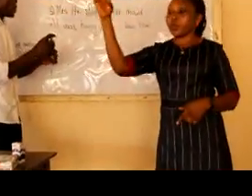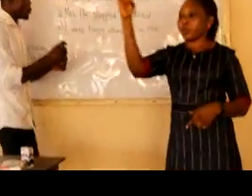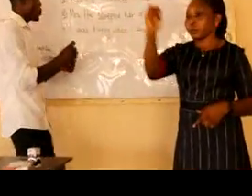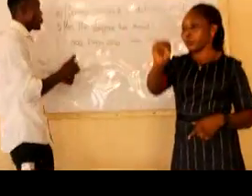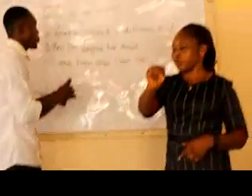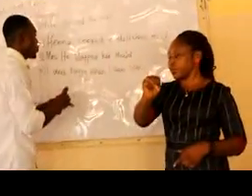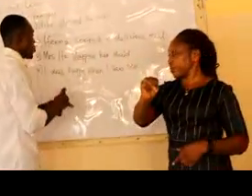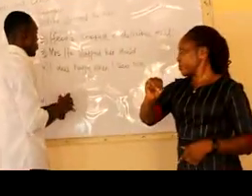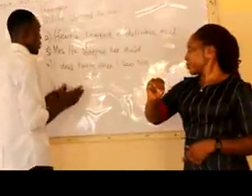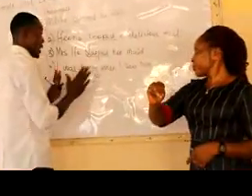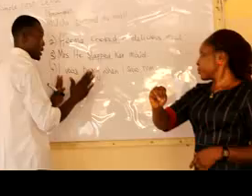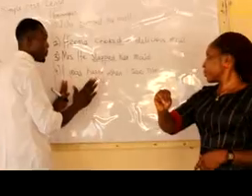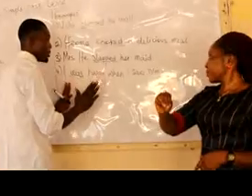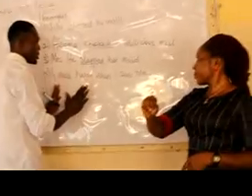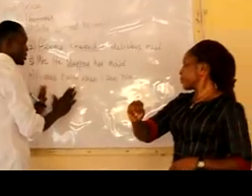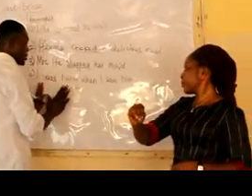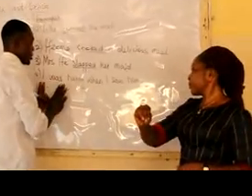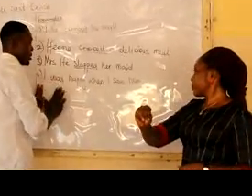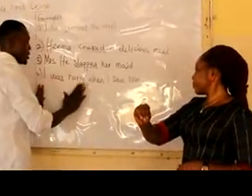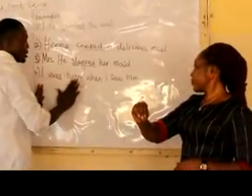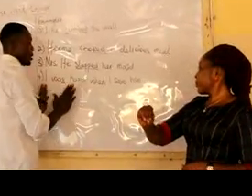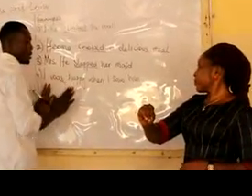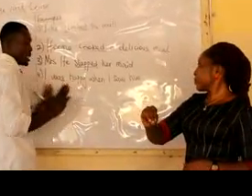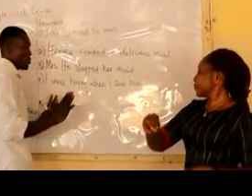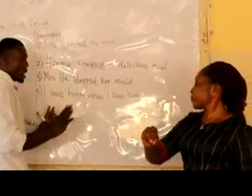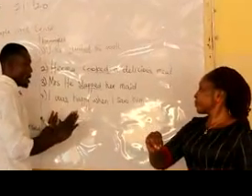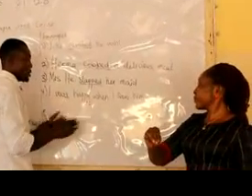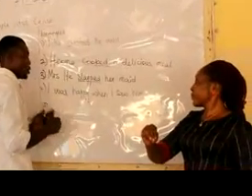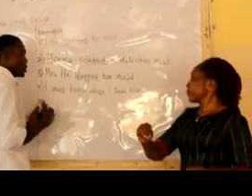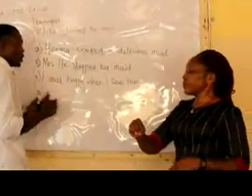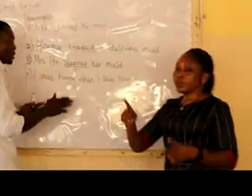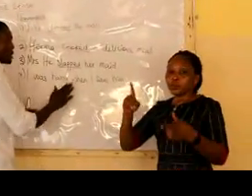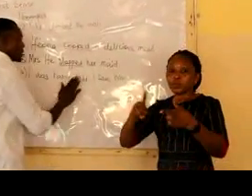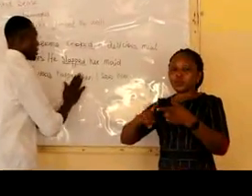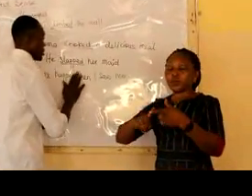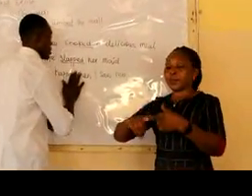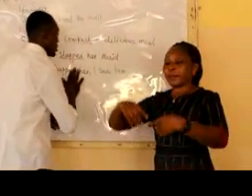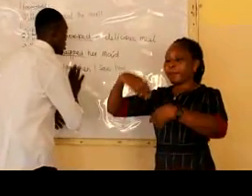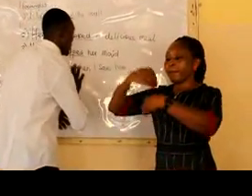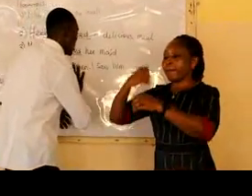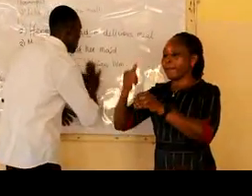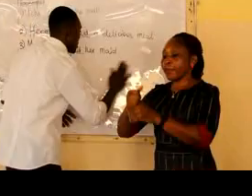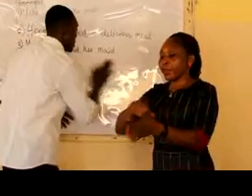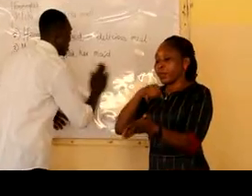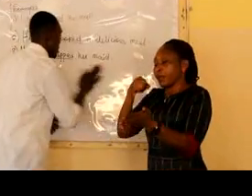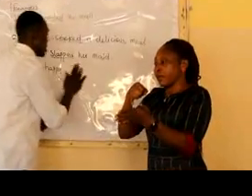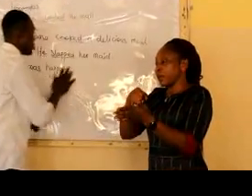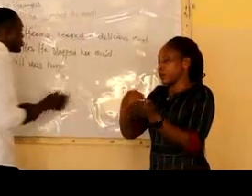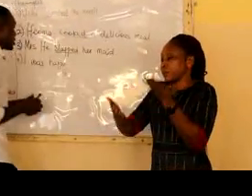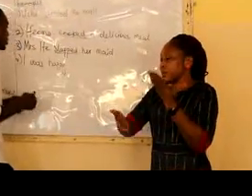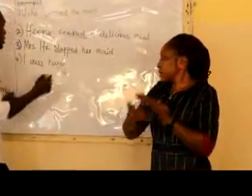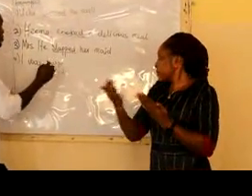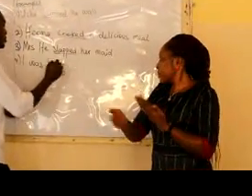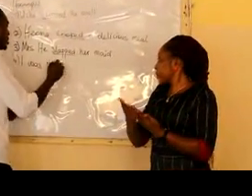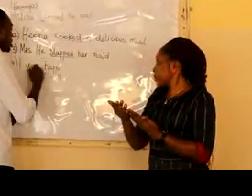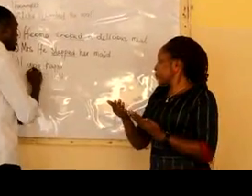Okay, we can keep it simpler so that, let's remove